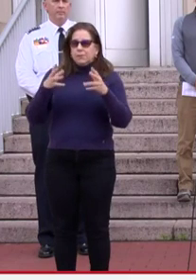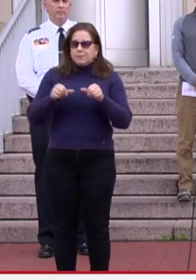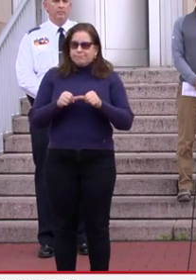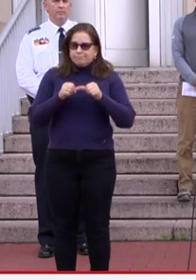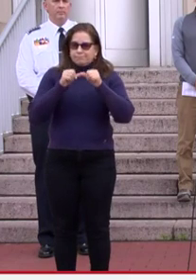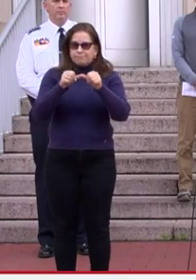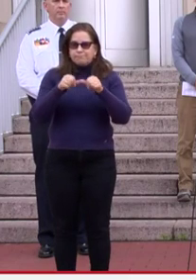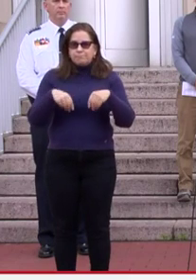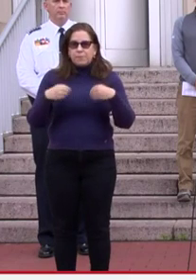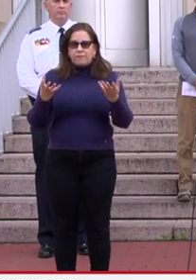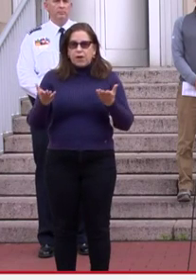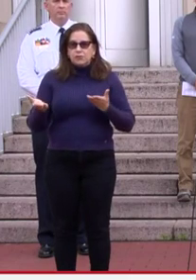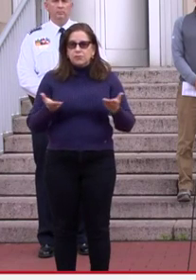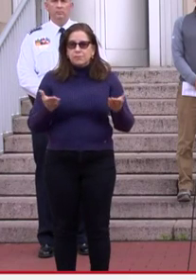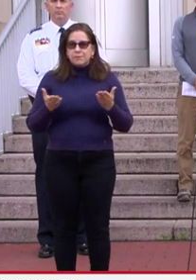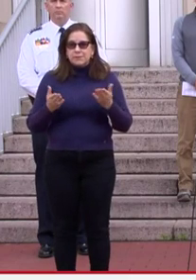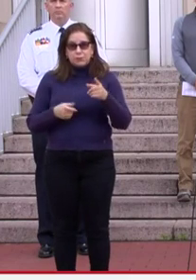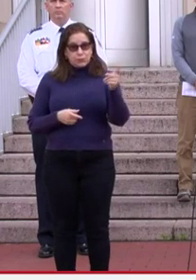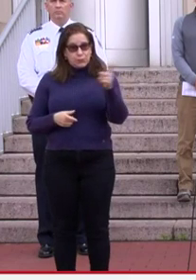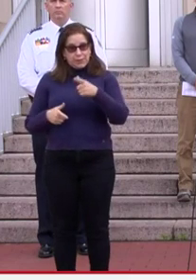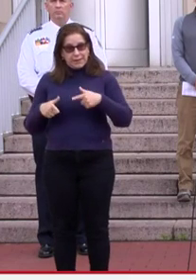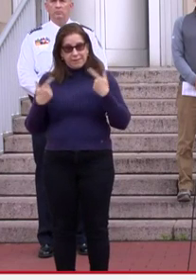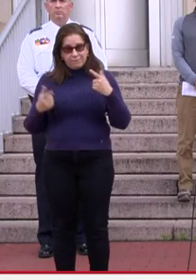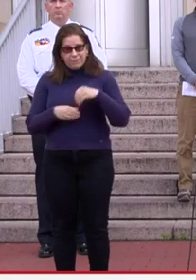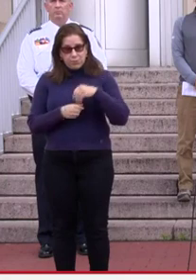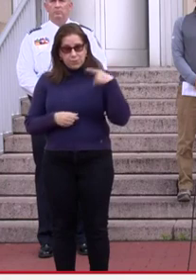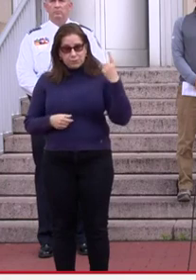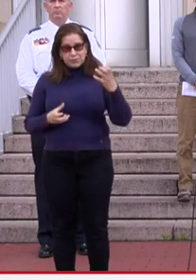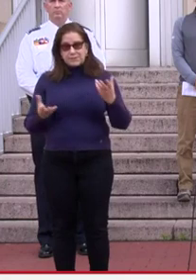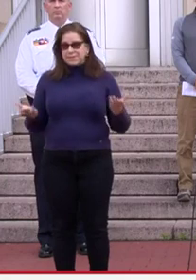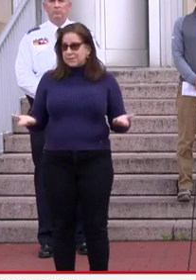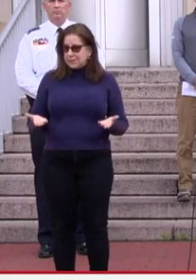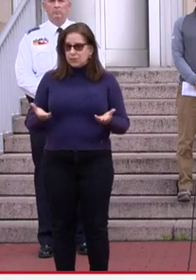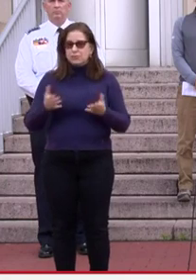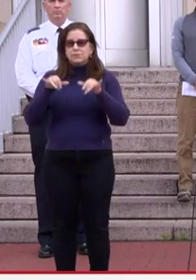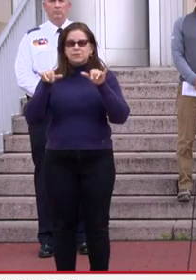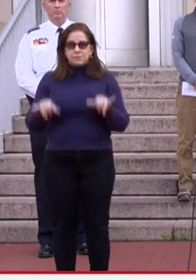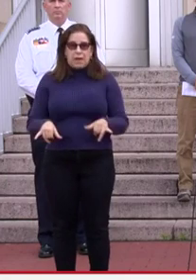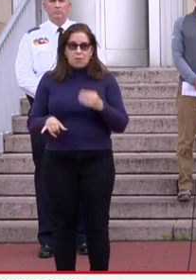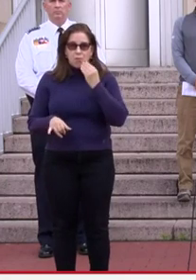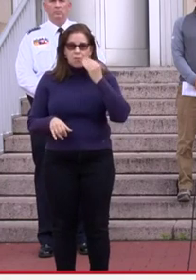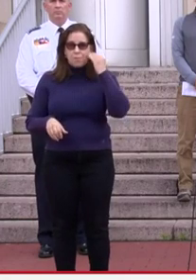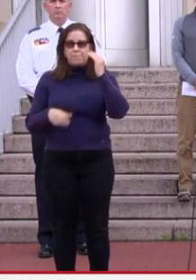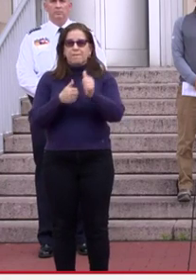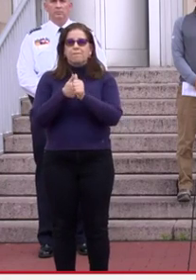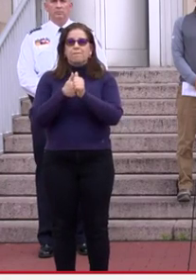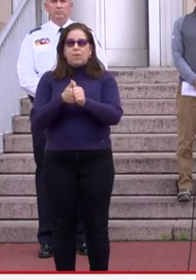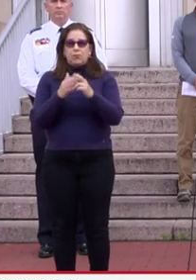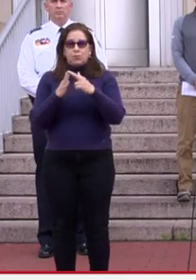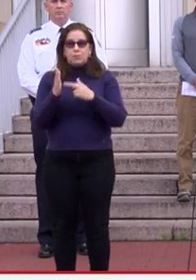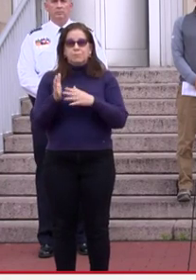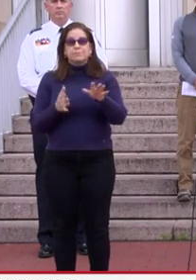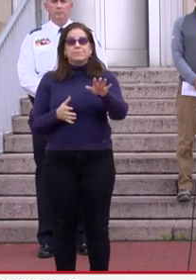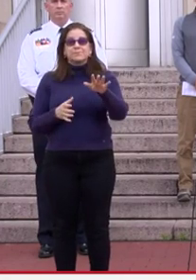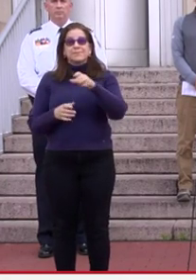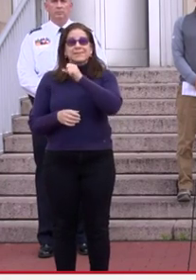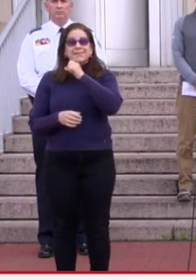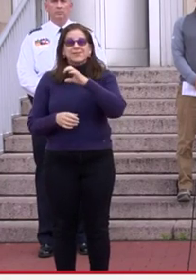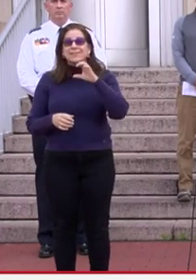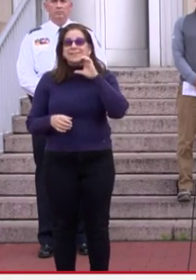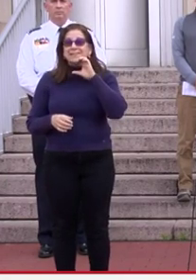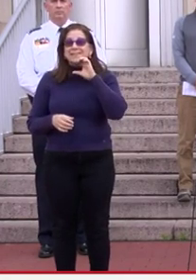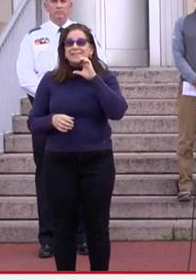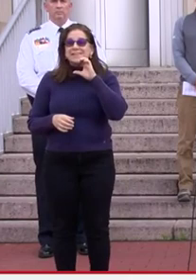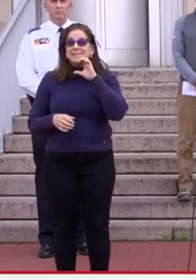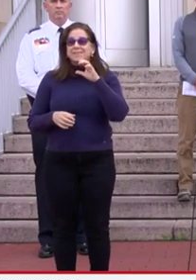calls to stay at home, especially if you are a senior, especially if you have an underlying